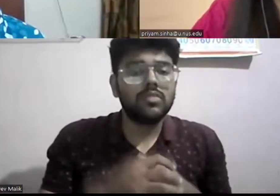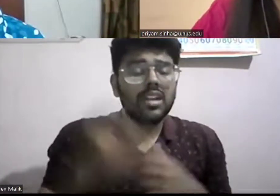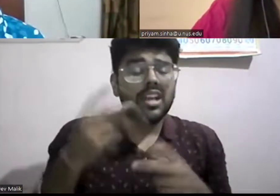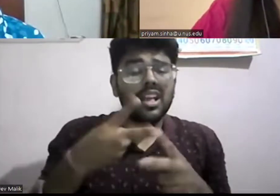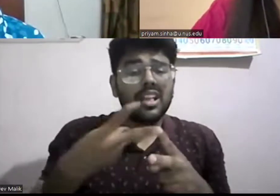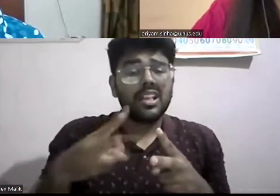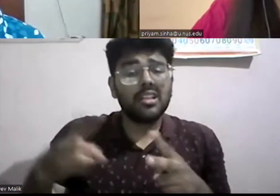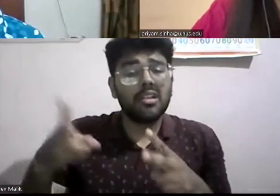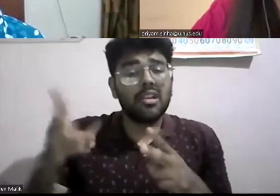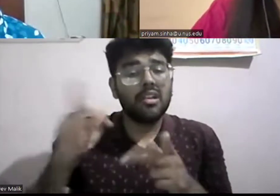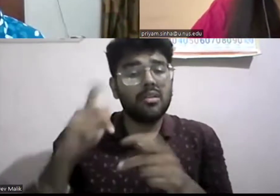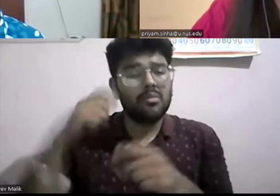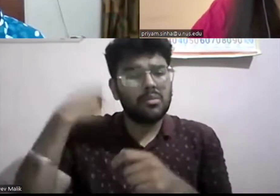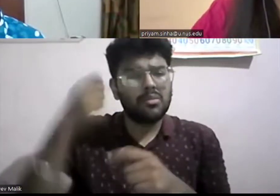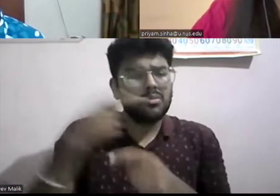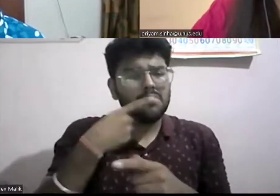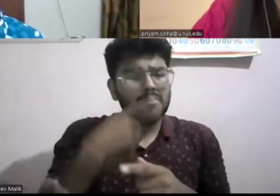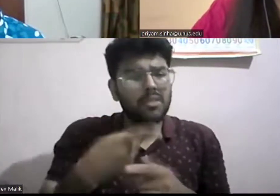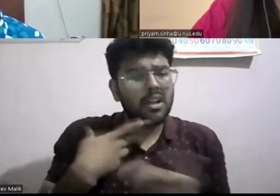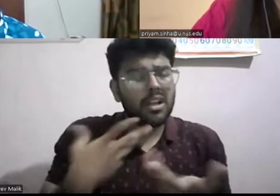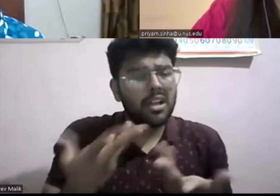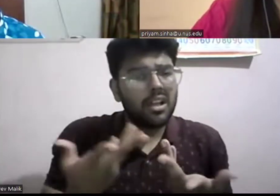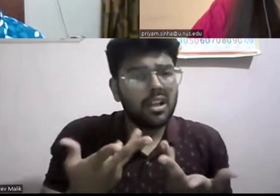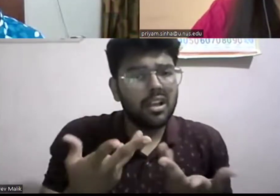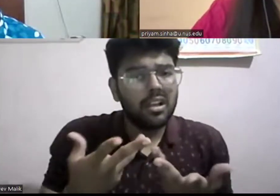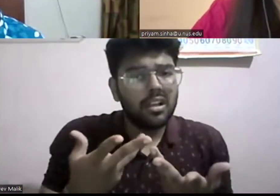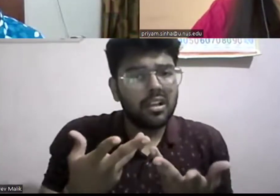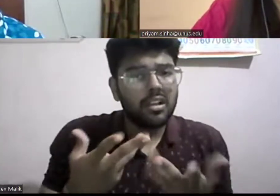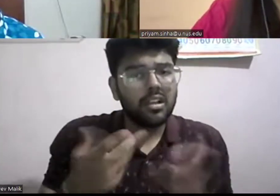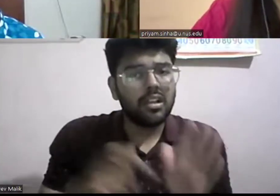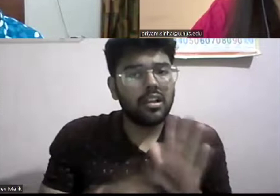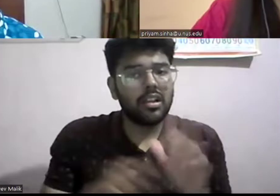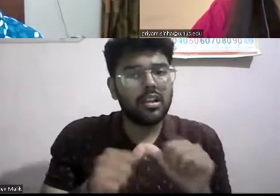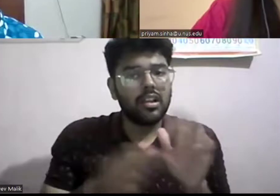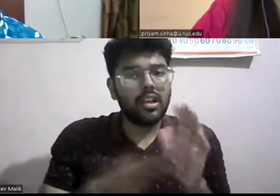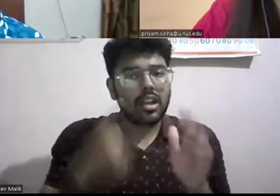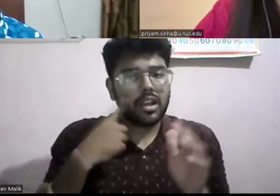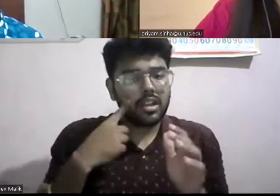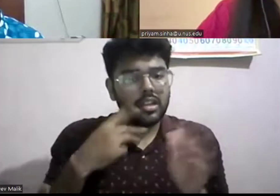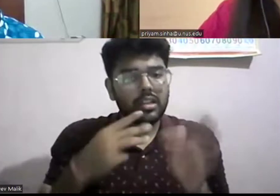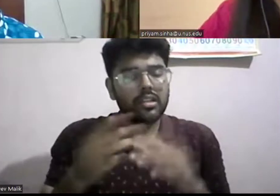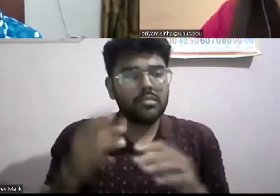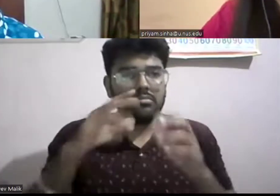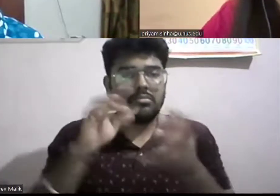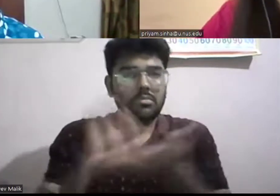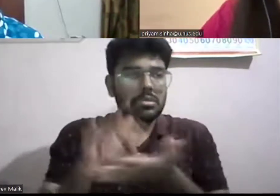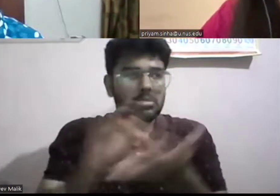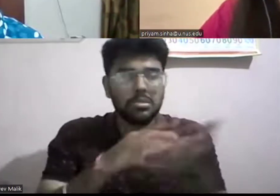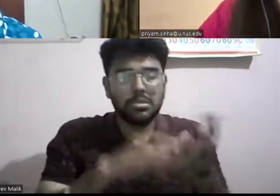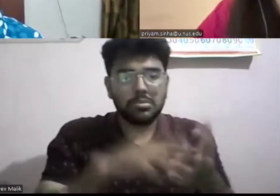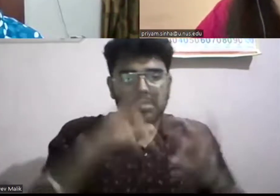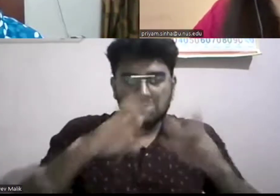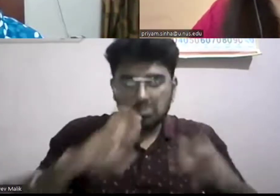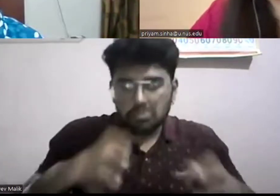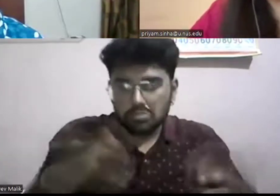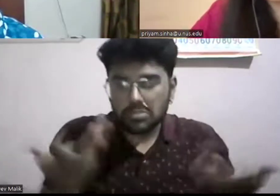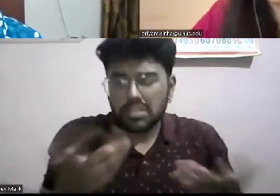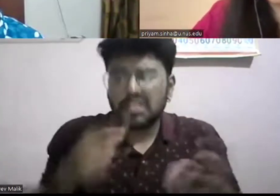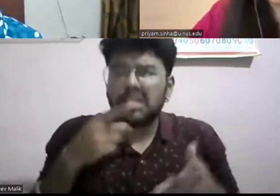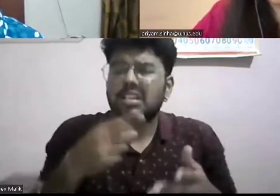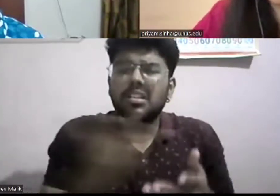movies, particularly Black, Rani Mukherjee just went and she researched or she might have done something. what